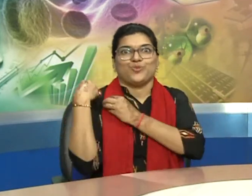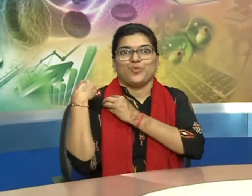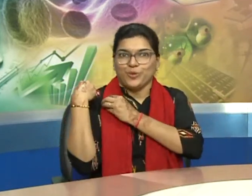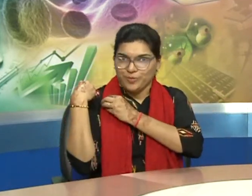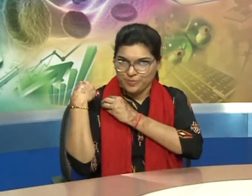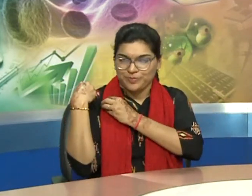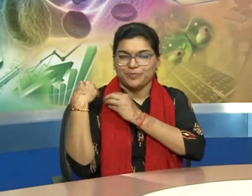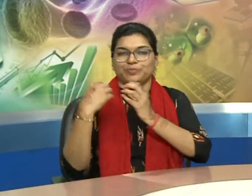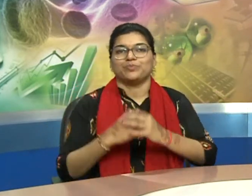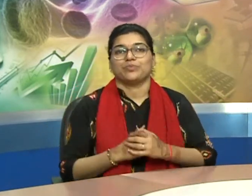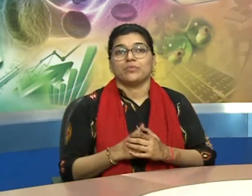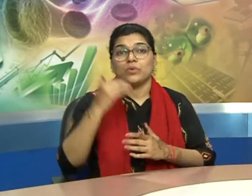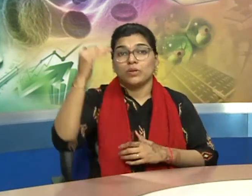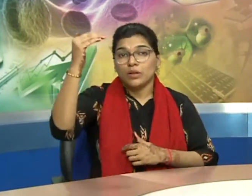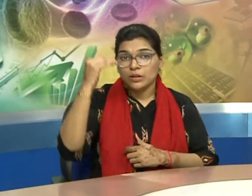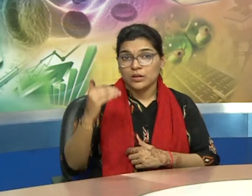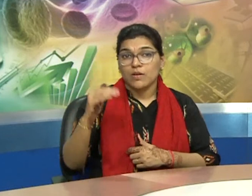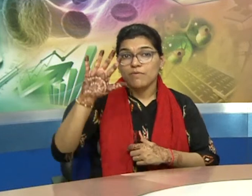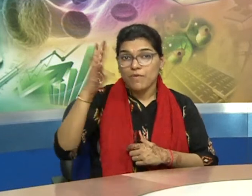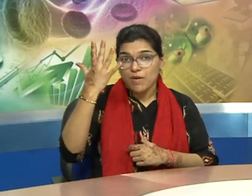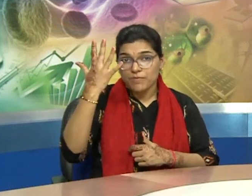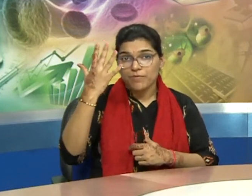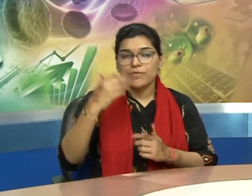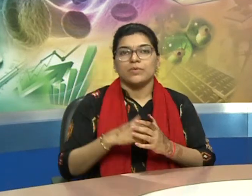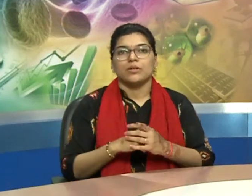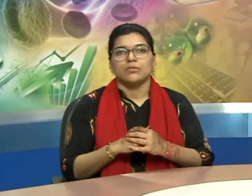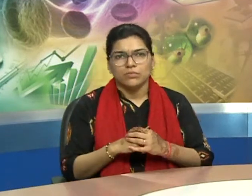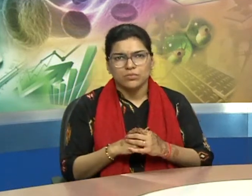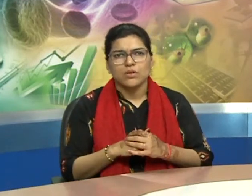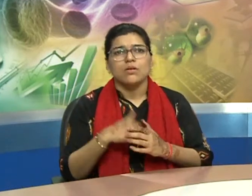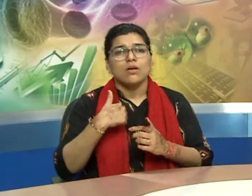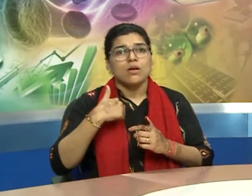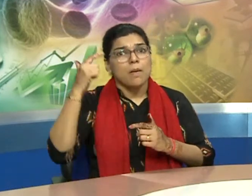to prepare them for different professions like